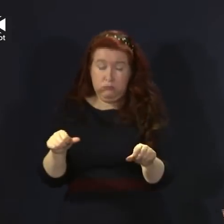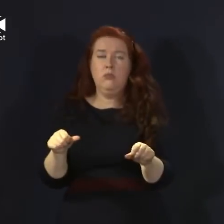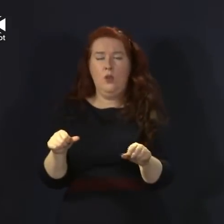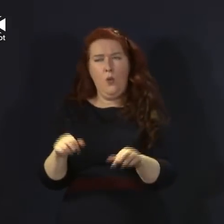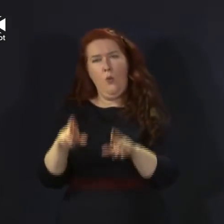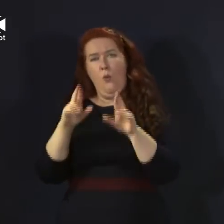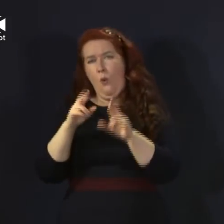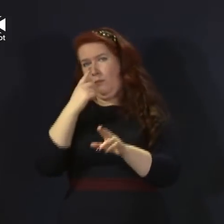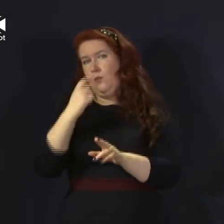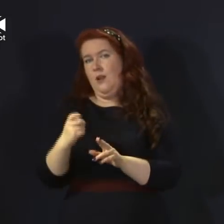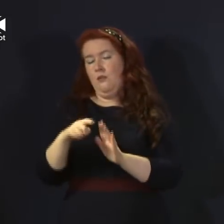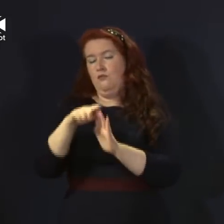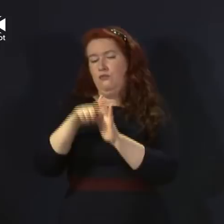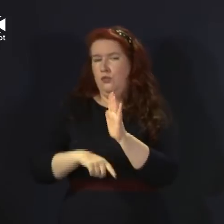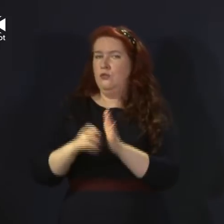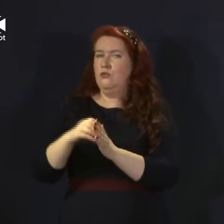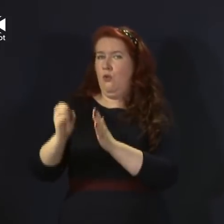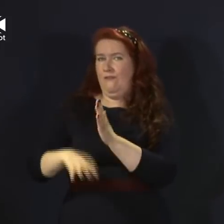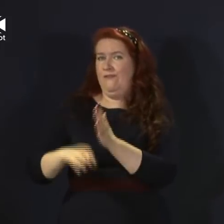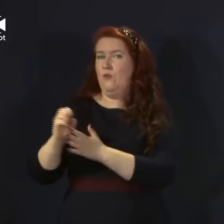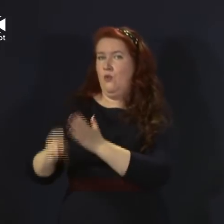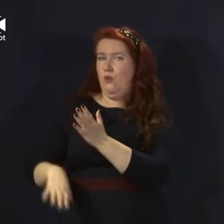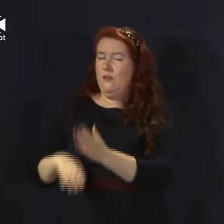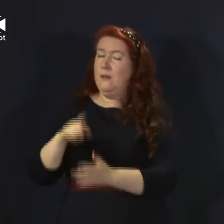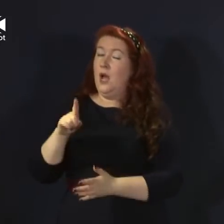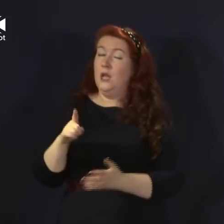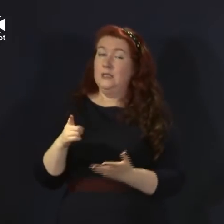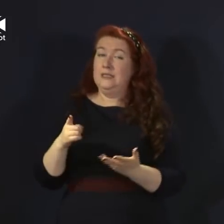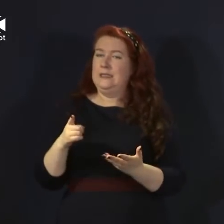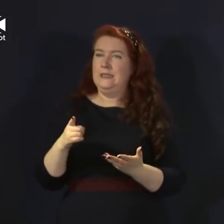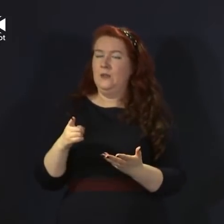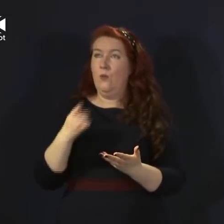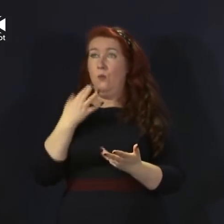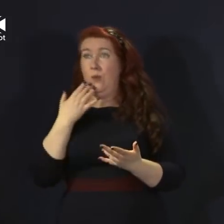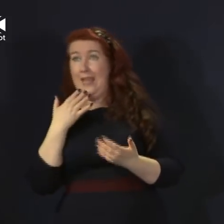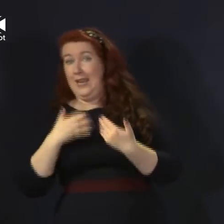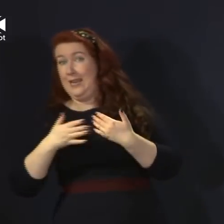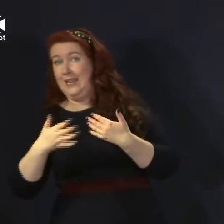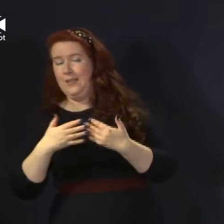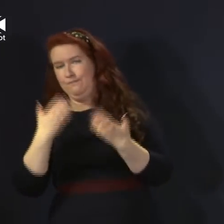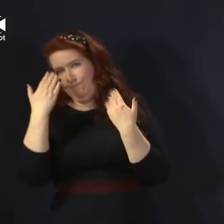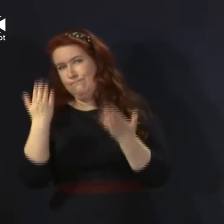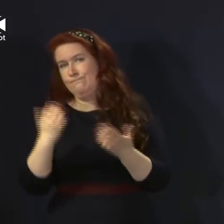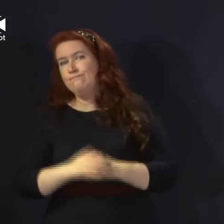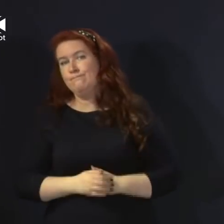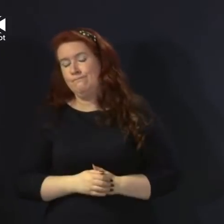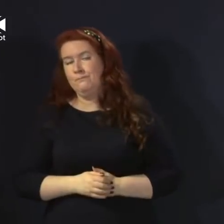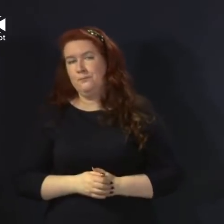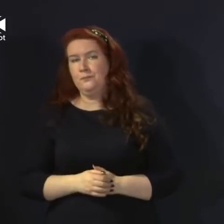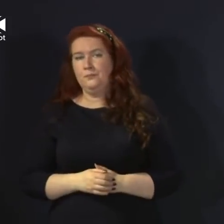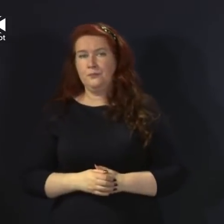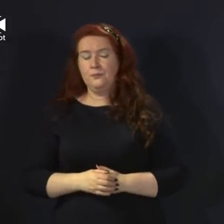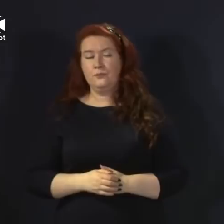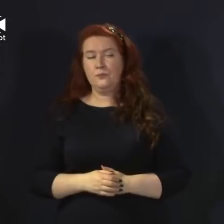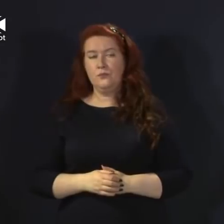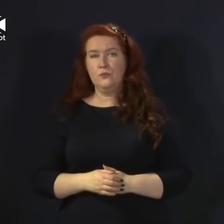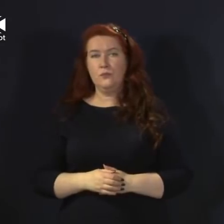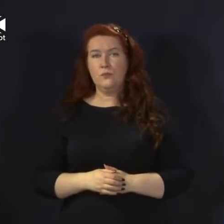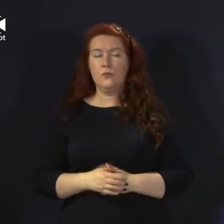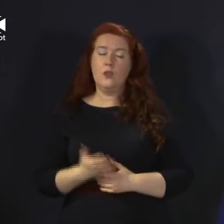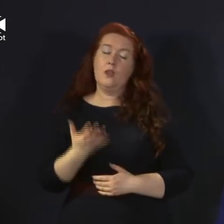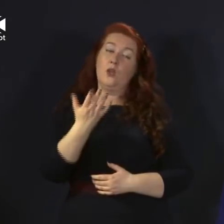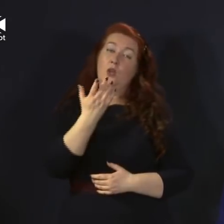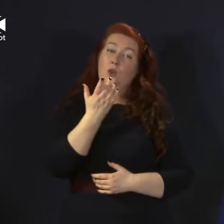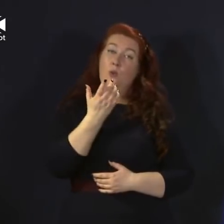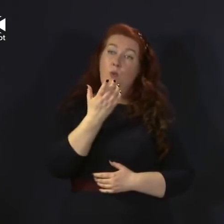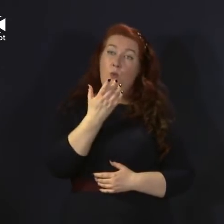the removal of these kinds of rules altogether, but we can't put a date on that quite yet. But in order to ensure that